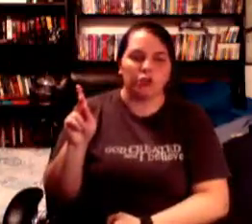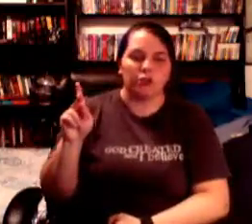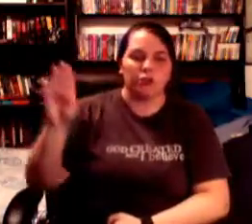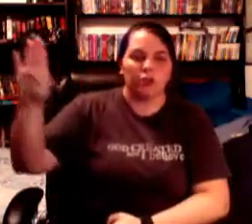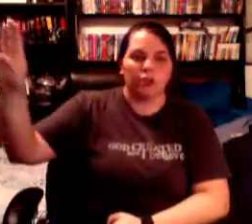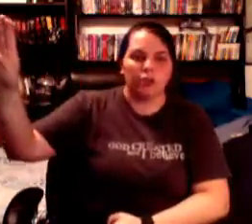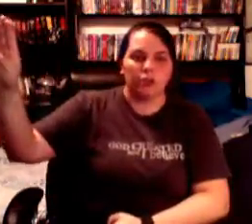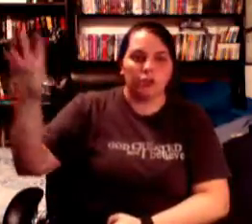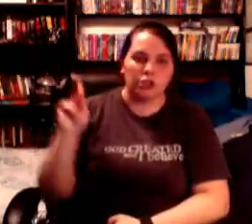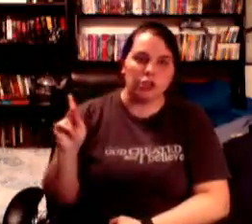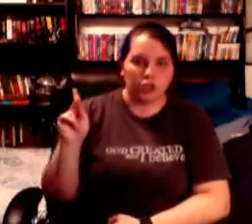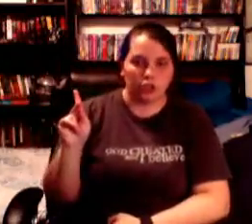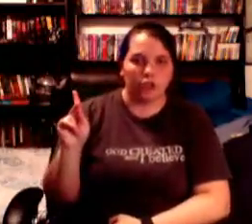returns, turns